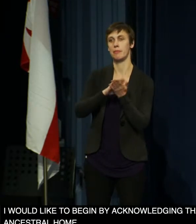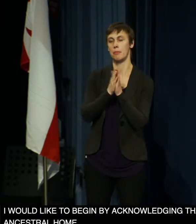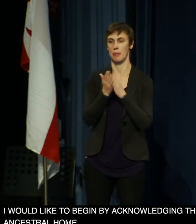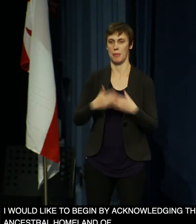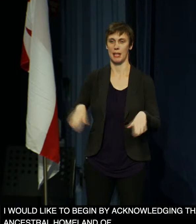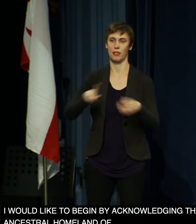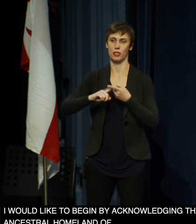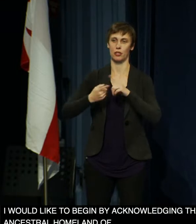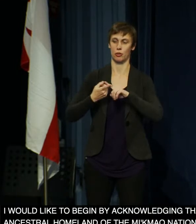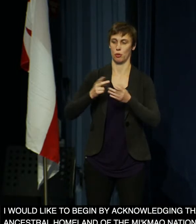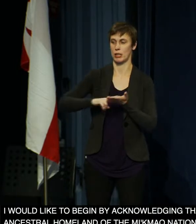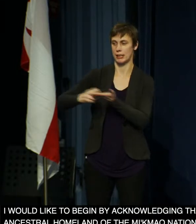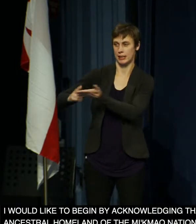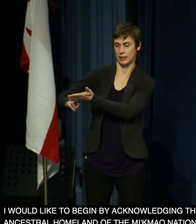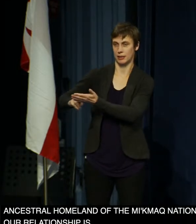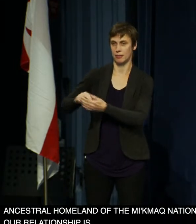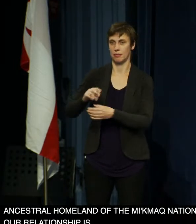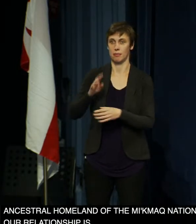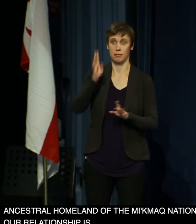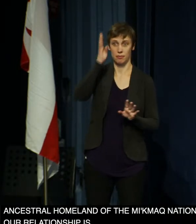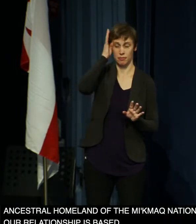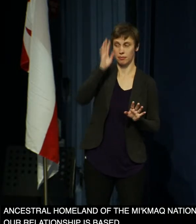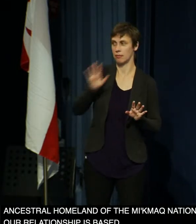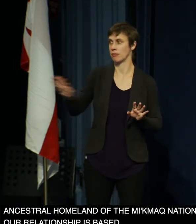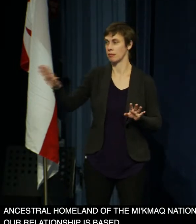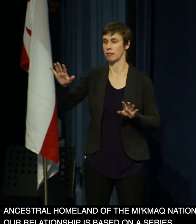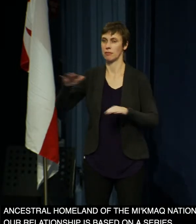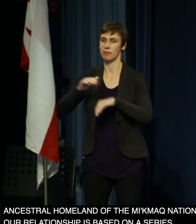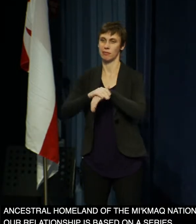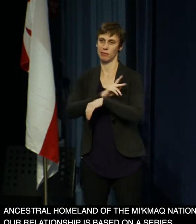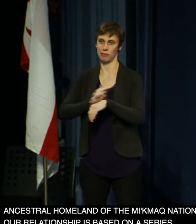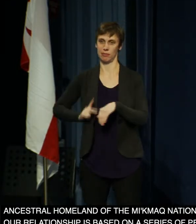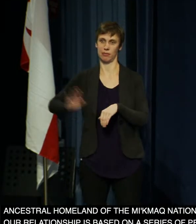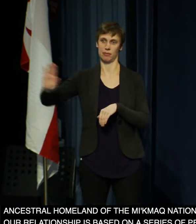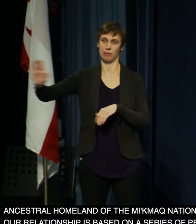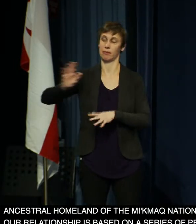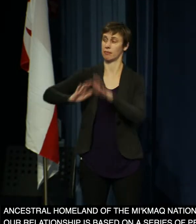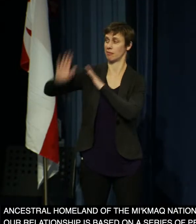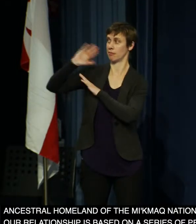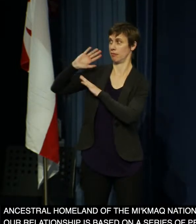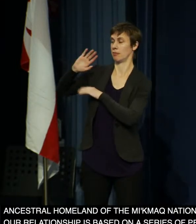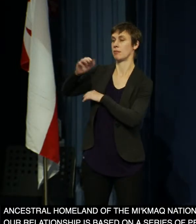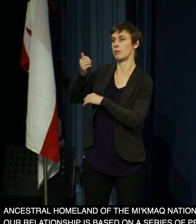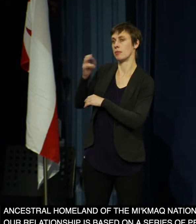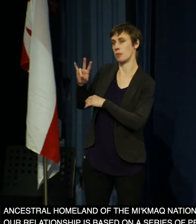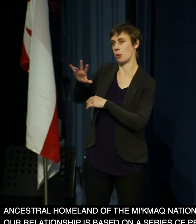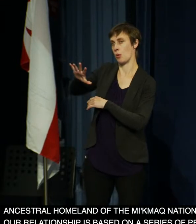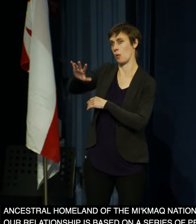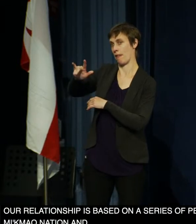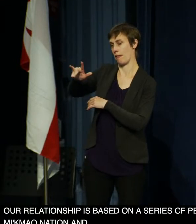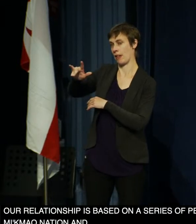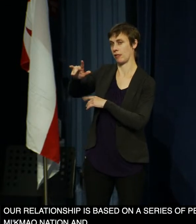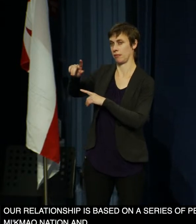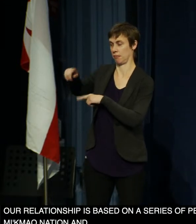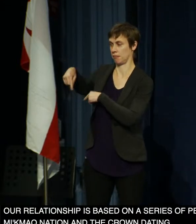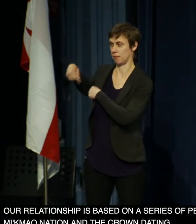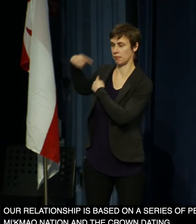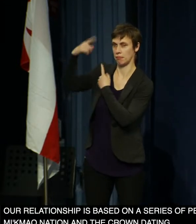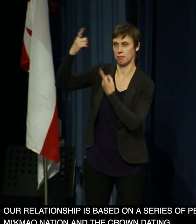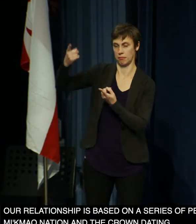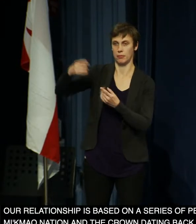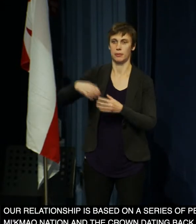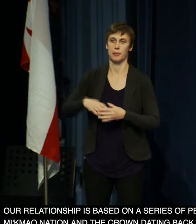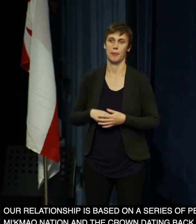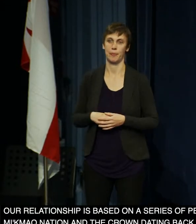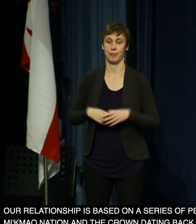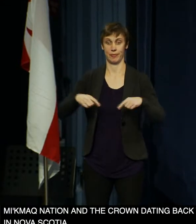treaties between the Mi'kmaq Nation and the Crown, dating back as far as 1725. In Nova Scotia, we recognize